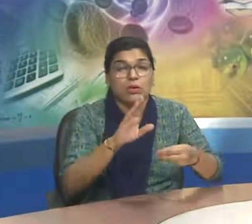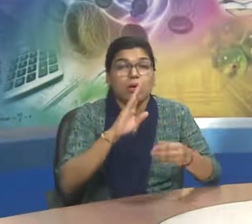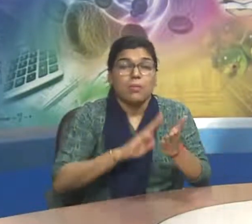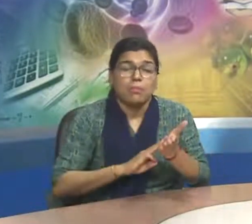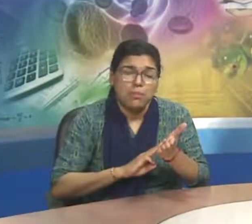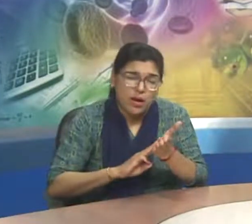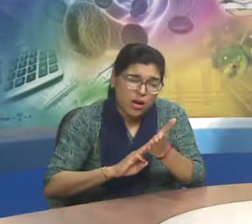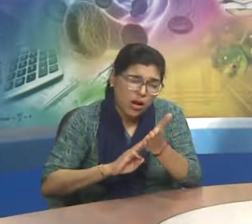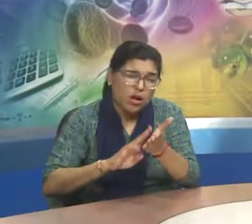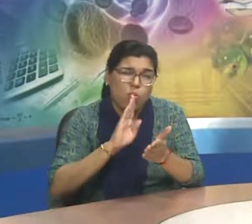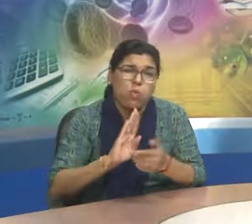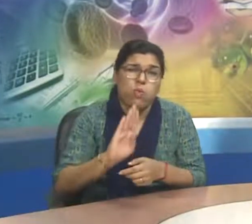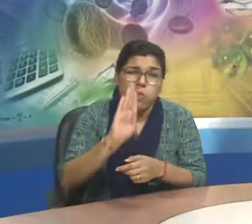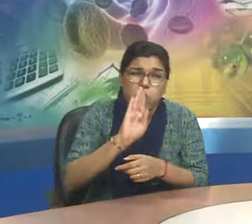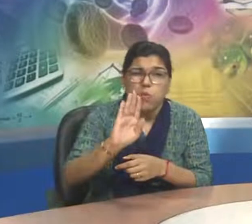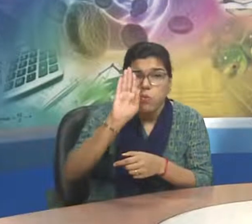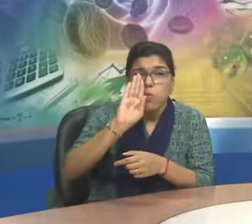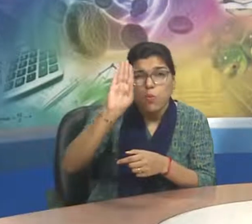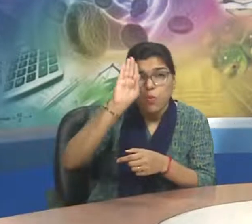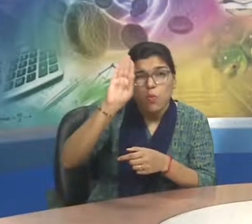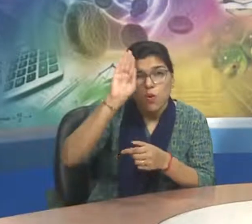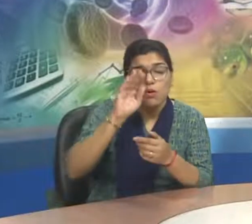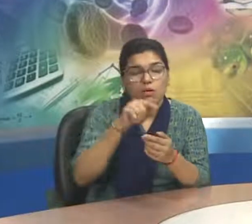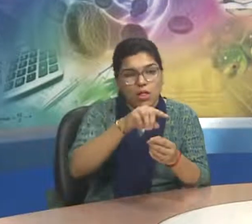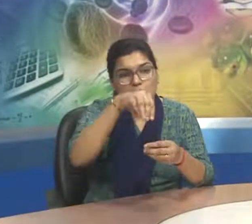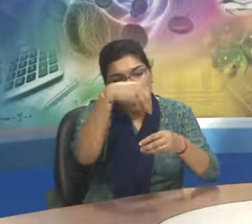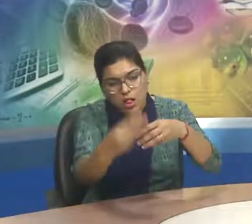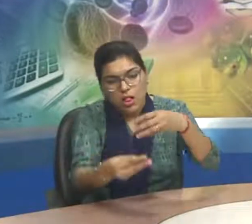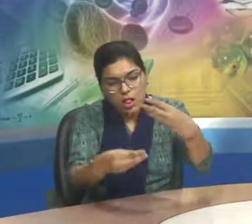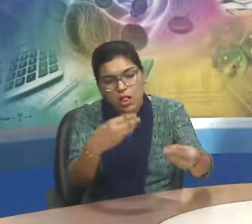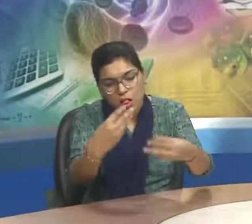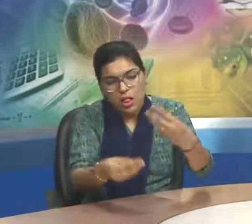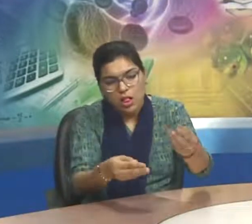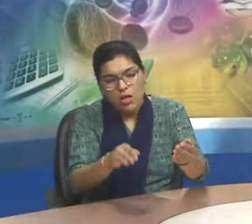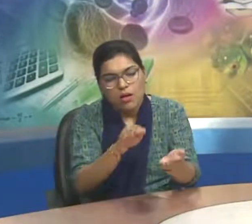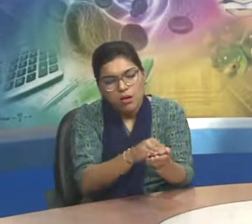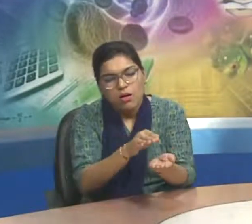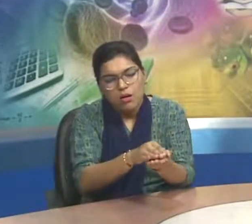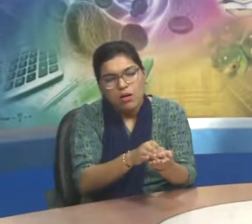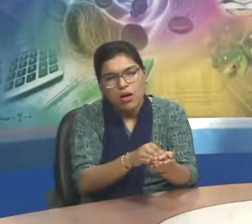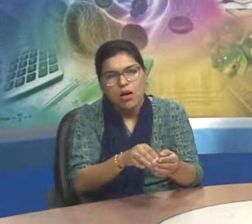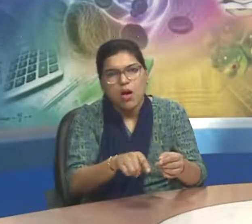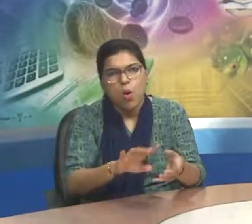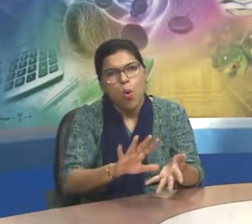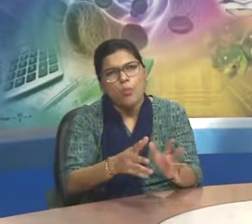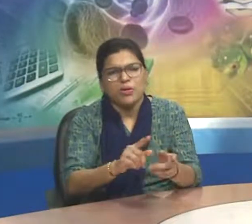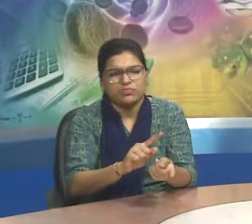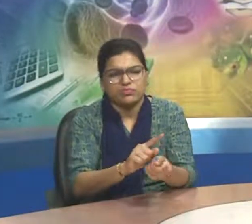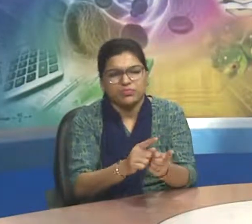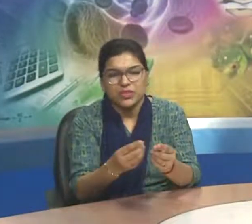They fell and got trapped in the sediments during that time,